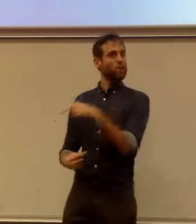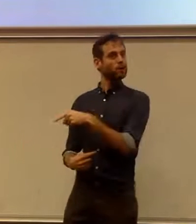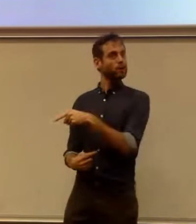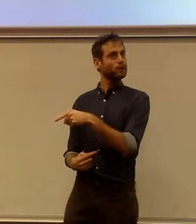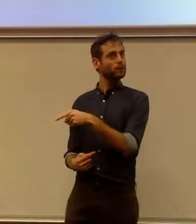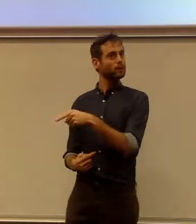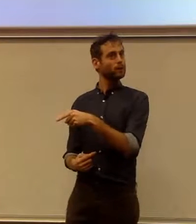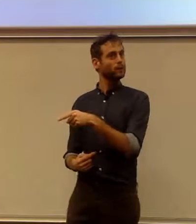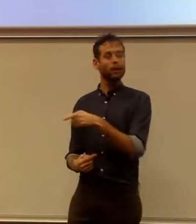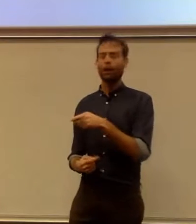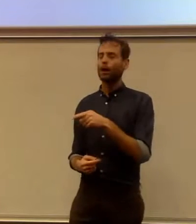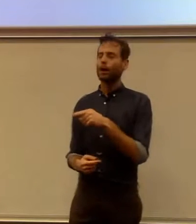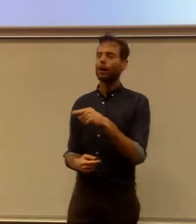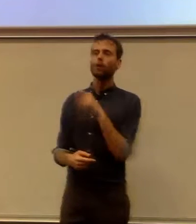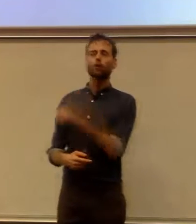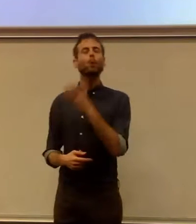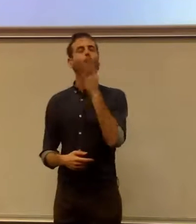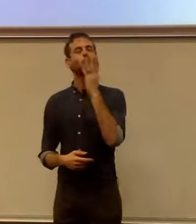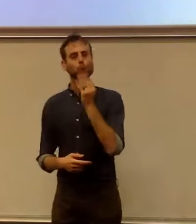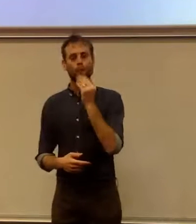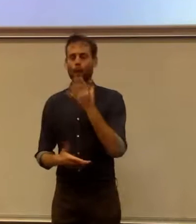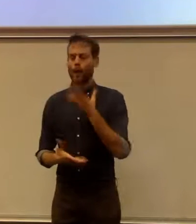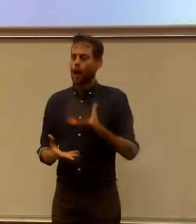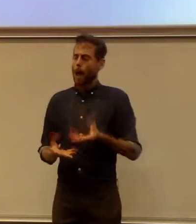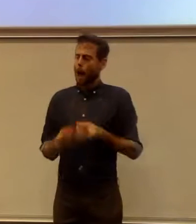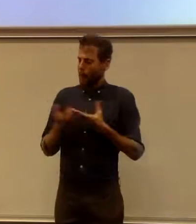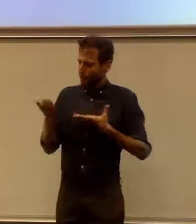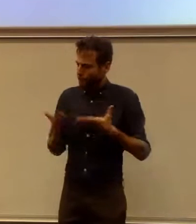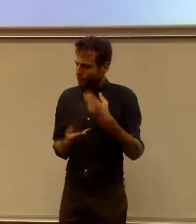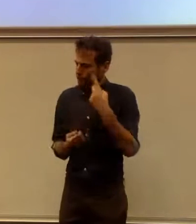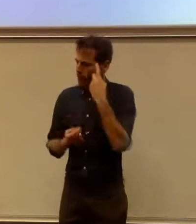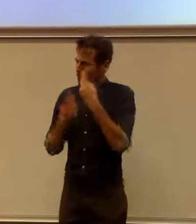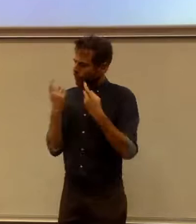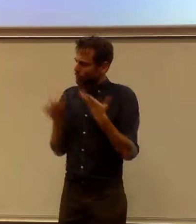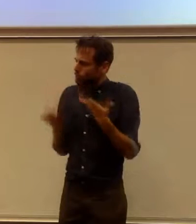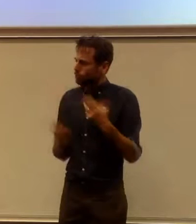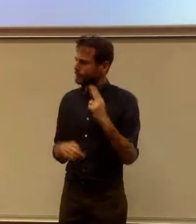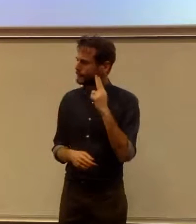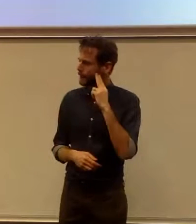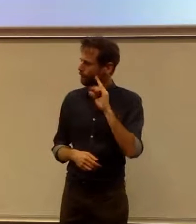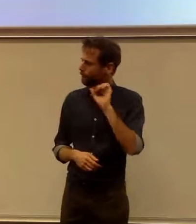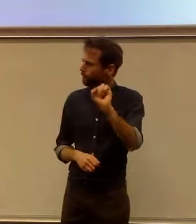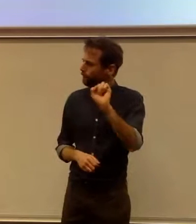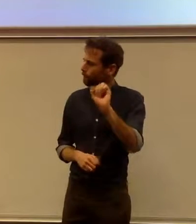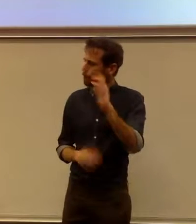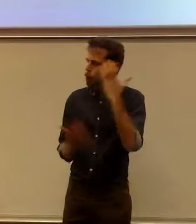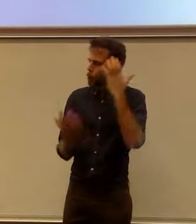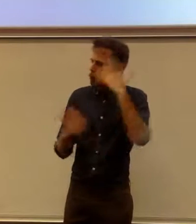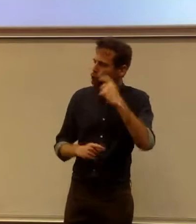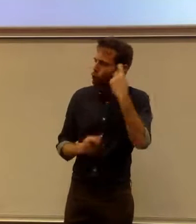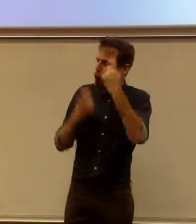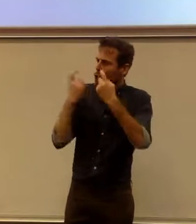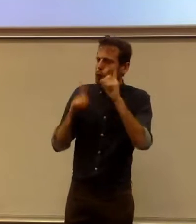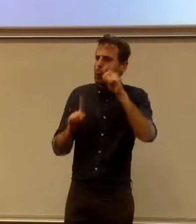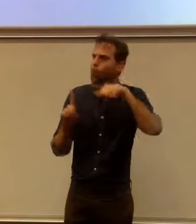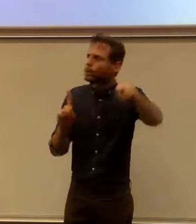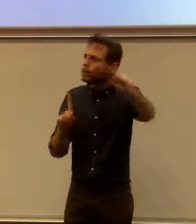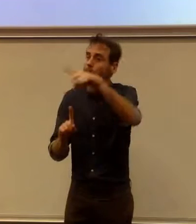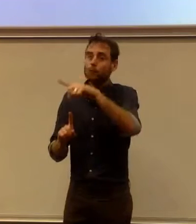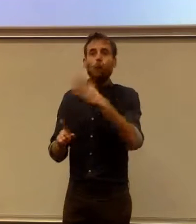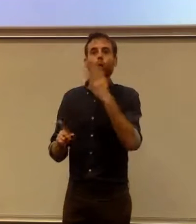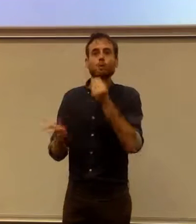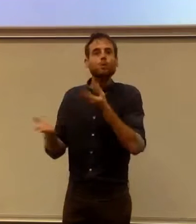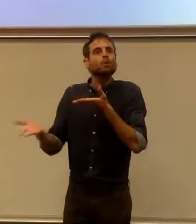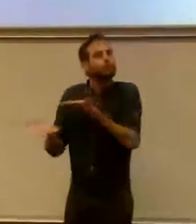It's enabled us to address issues of concern to the deaf community over a number of years. And I was thinking just on the way here,